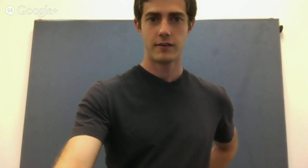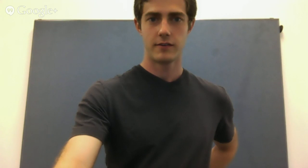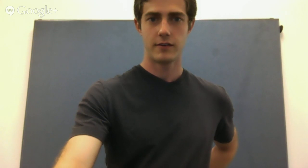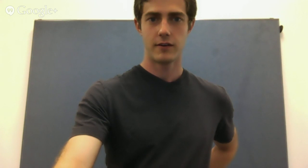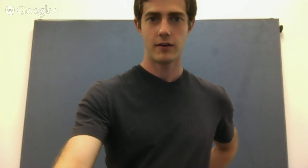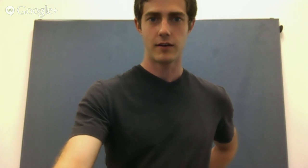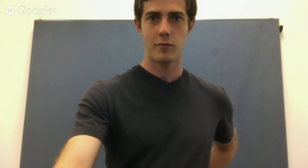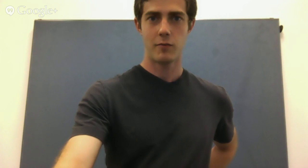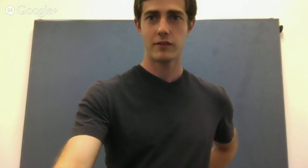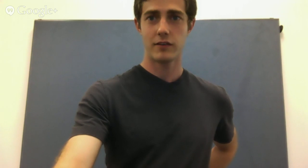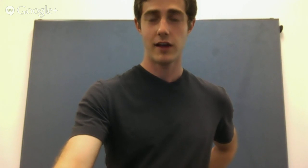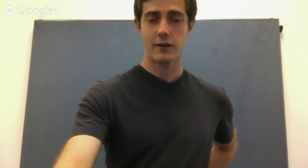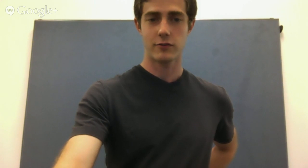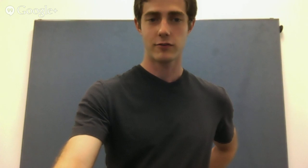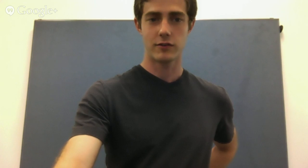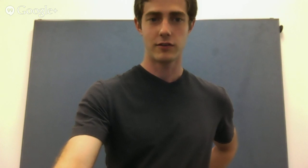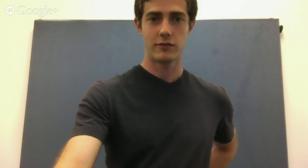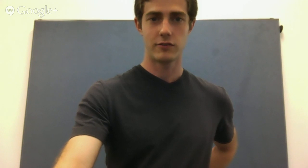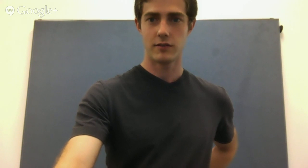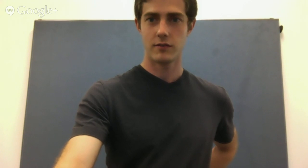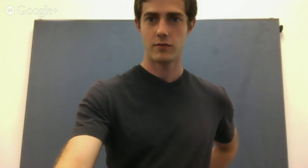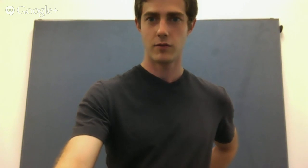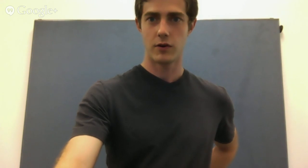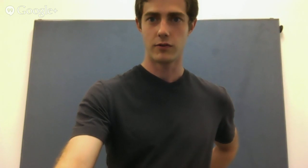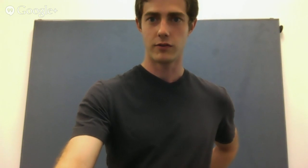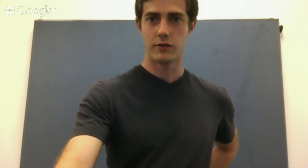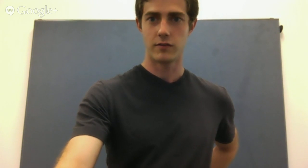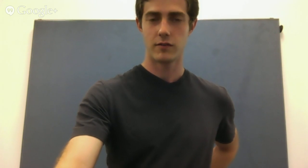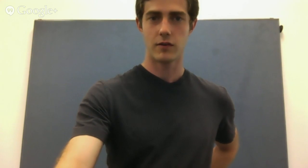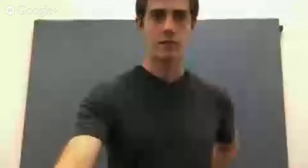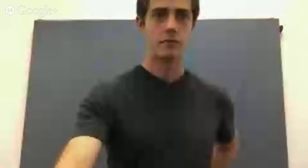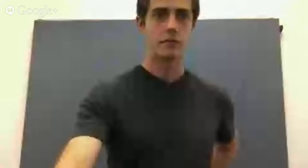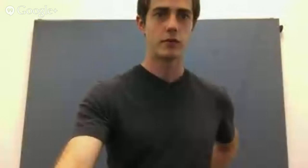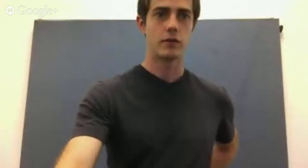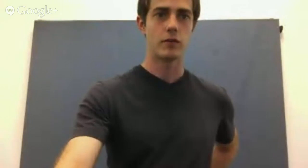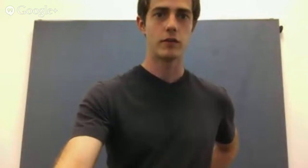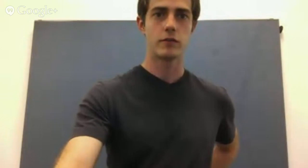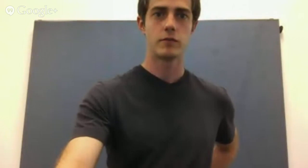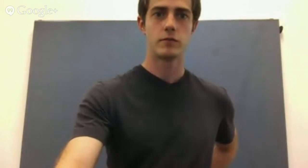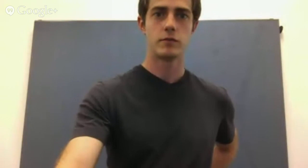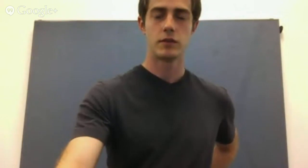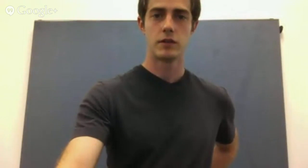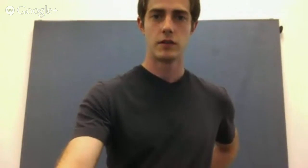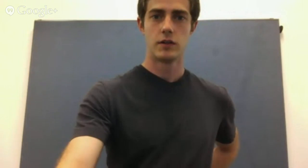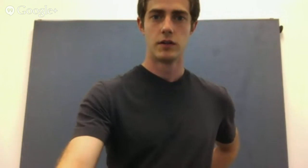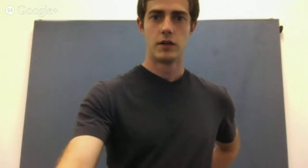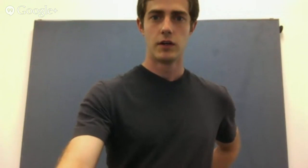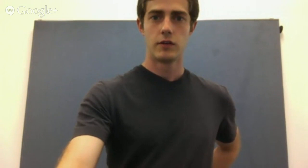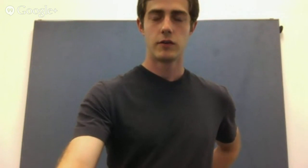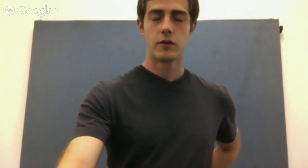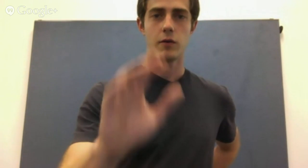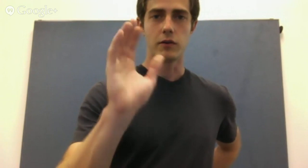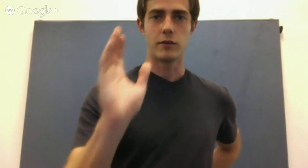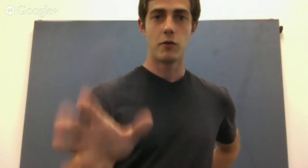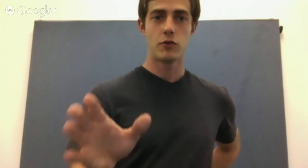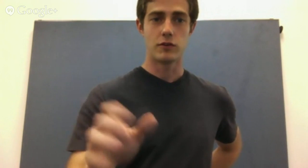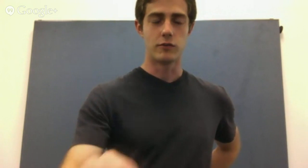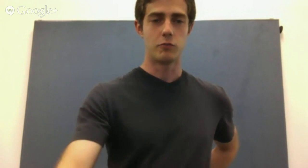Sorry, I'm about to actually start rehearsing. Okay, just gonna do this. So, anyways, Emotions by Peter